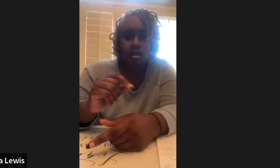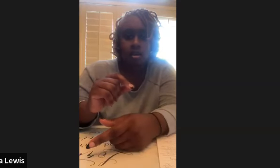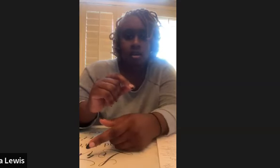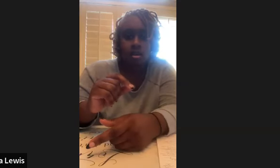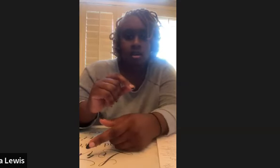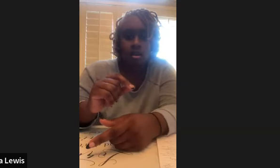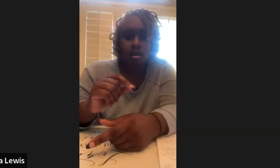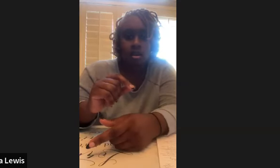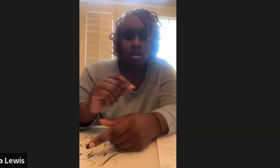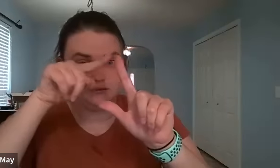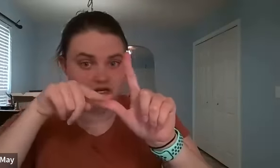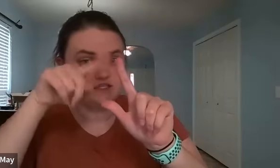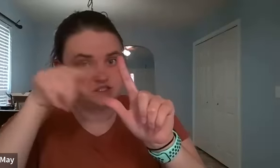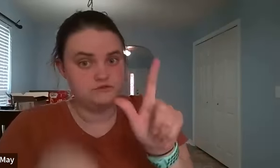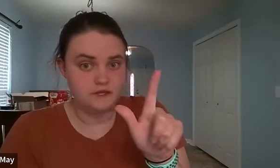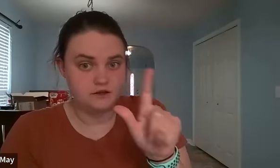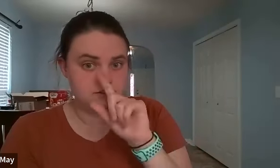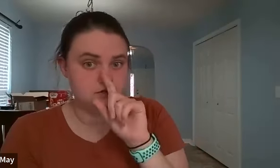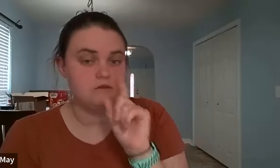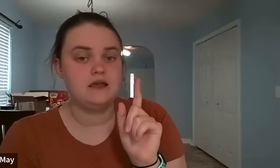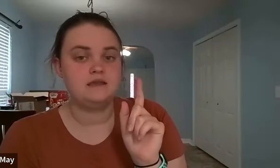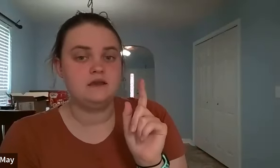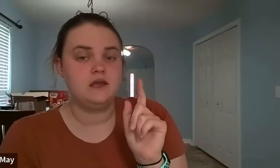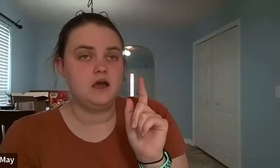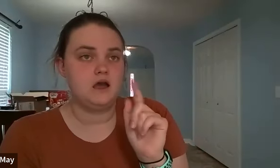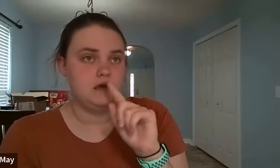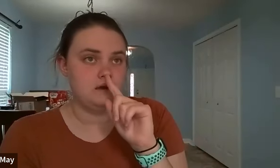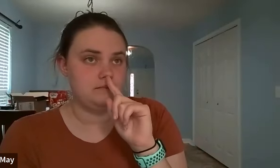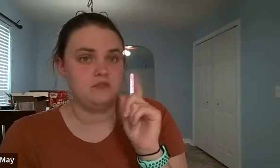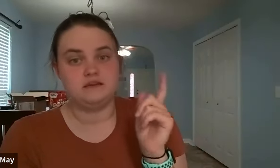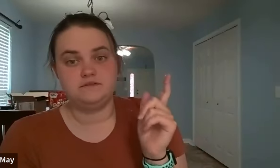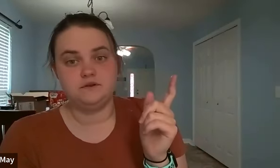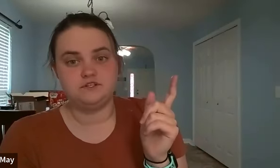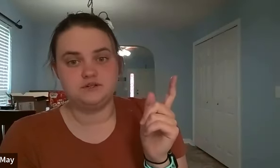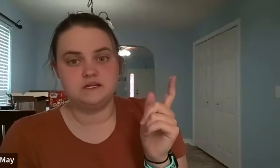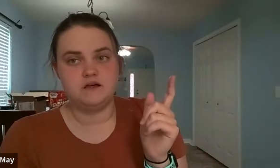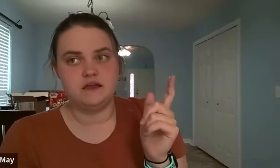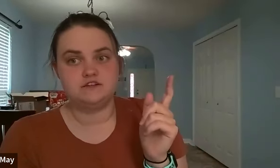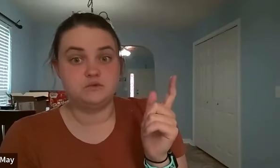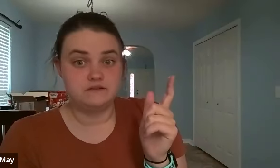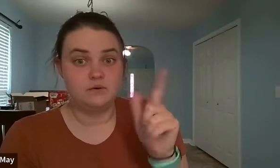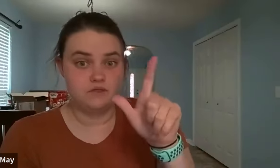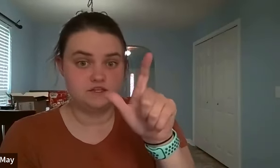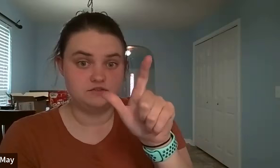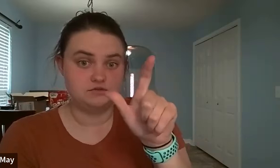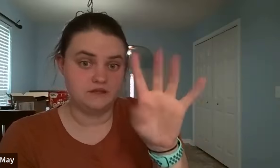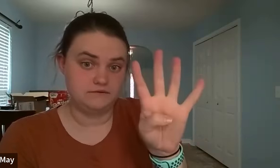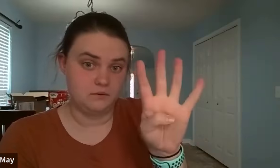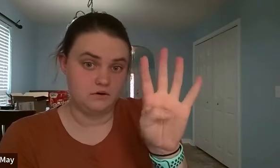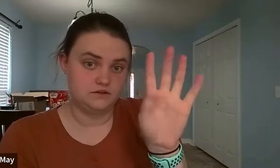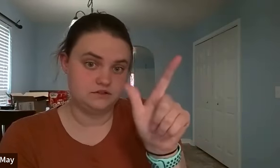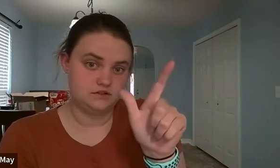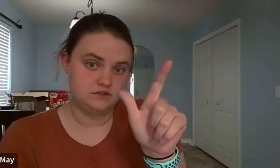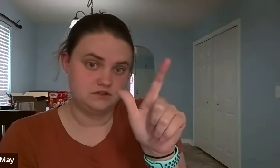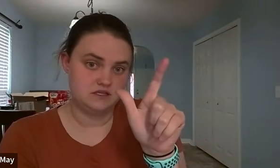represent 2 because it's 2 fingers. So like, Okay. you were doing like 24, they do 24. This